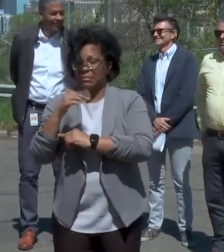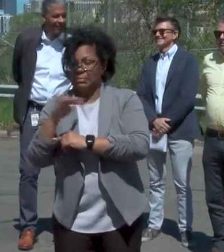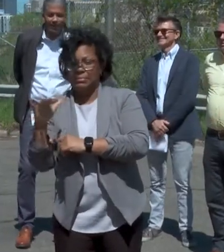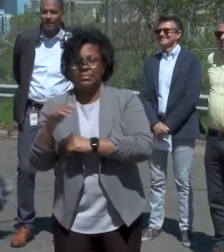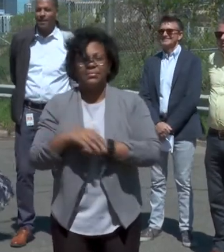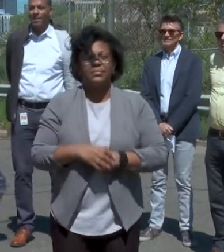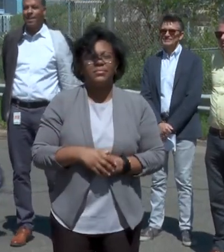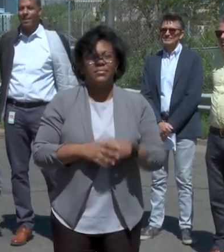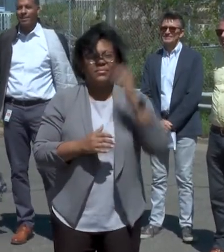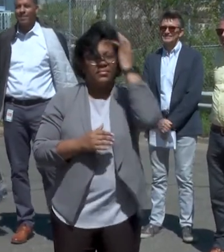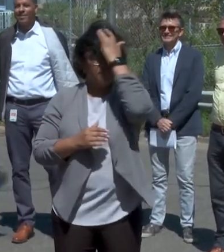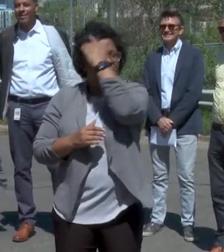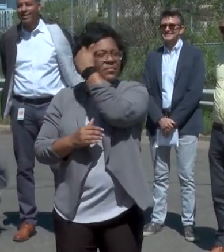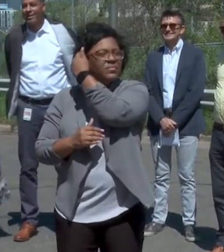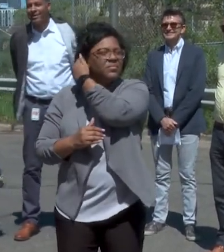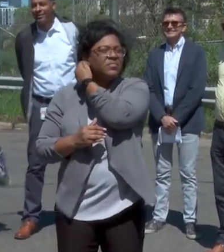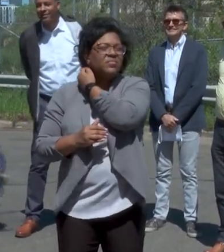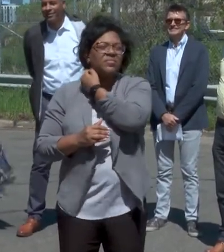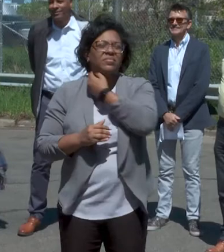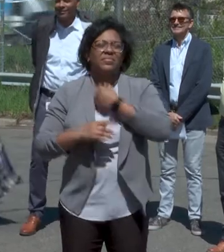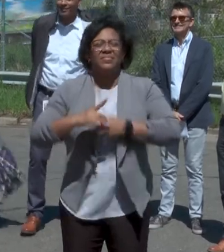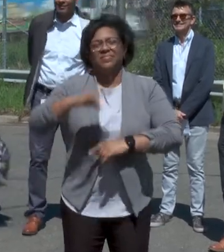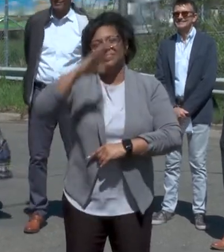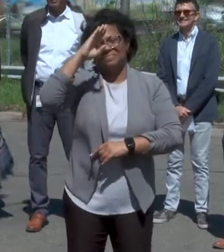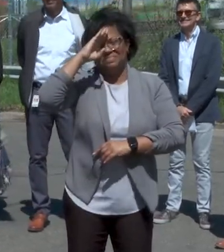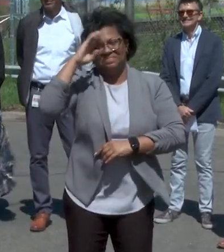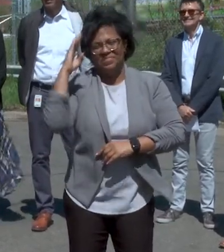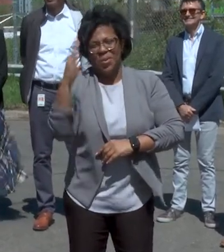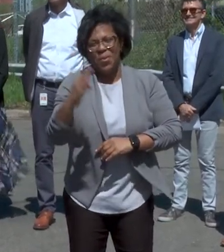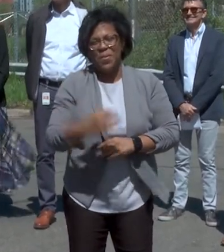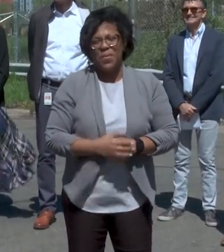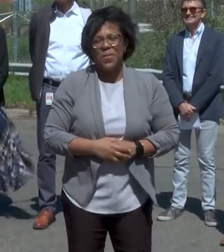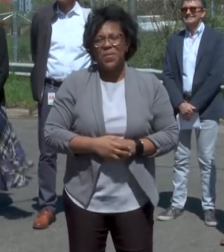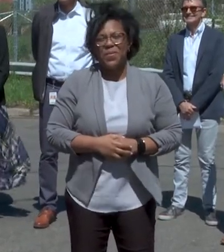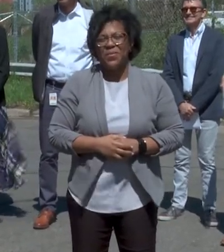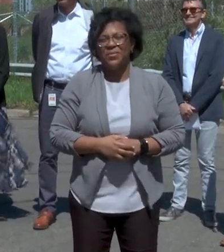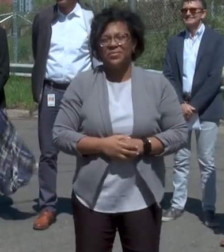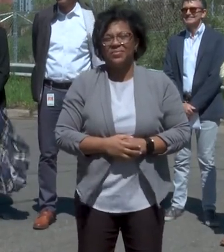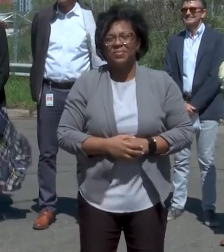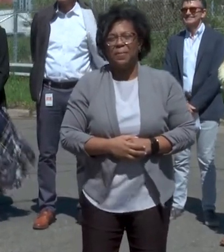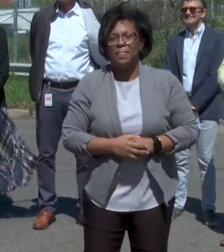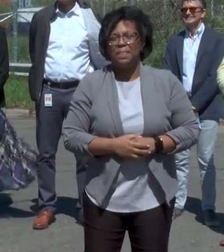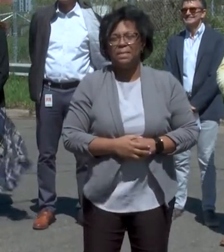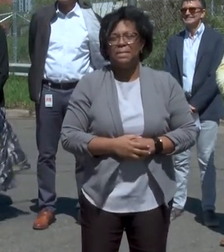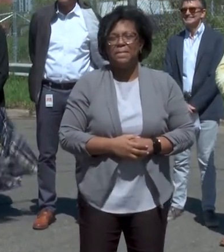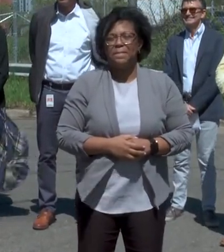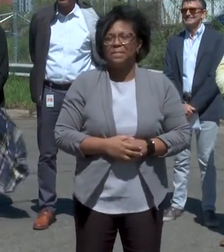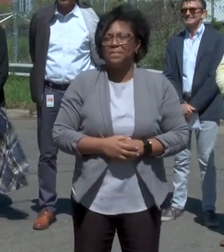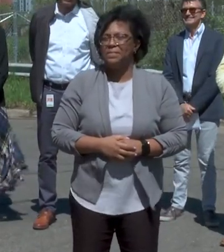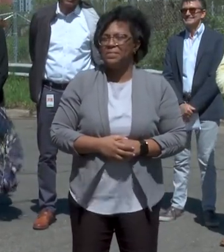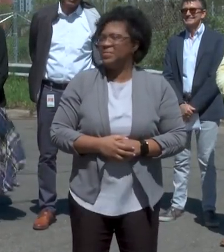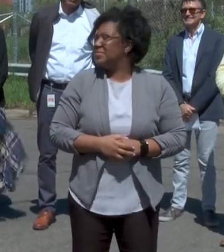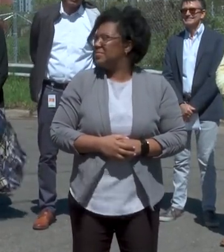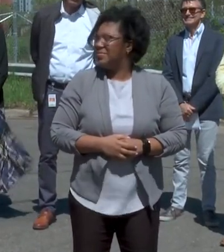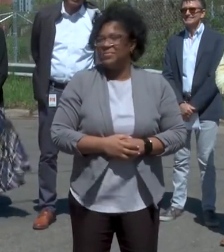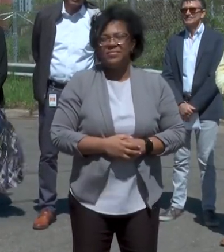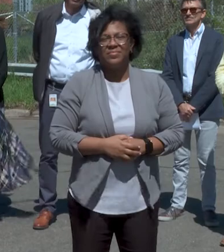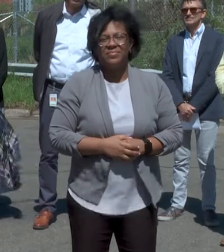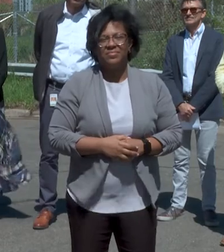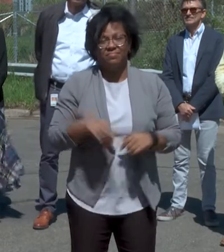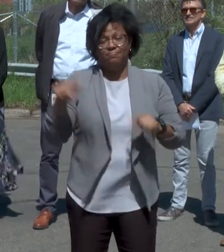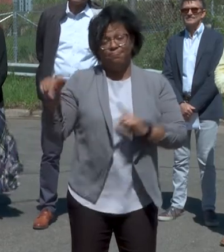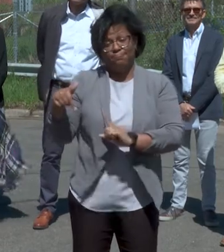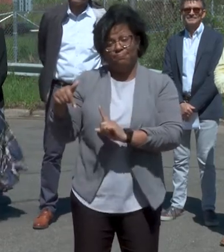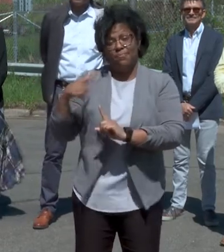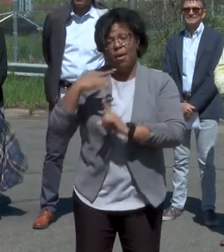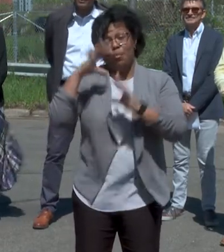Thank you, Mayor Frey, and hello, everyone. I'm Meg Forney, president of the Minneapolis Park Board. Like the superintendent, I am so